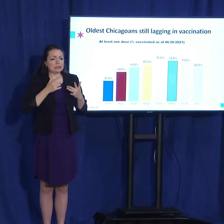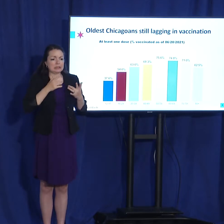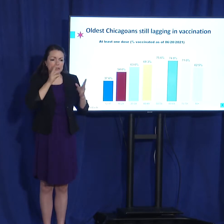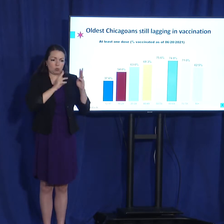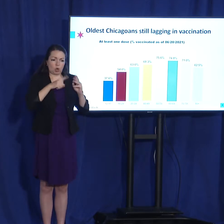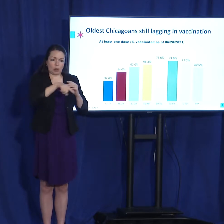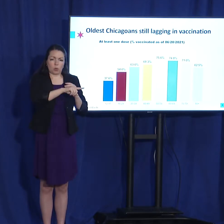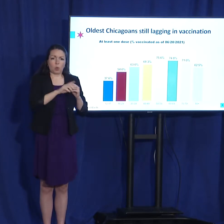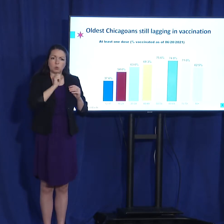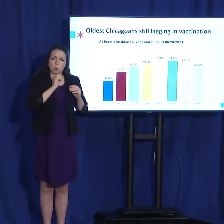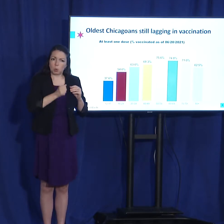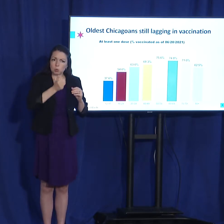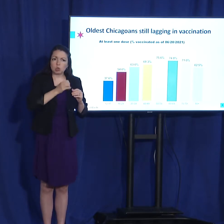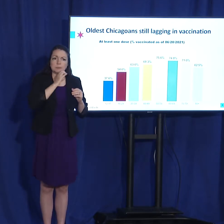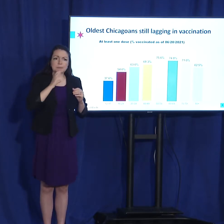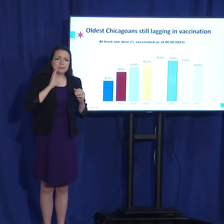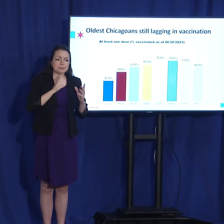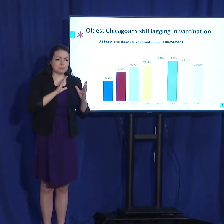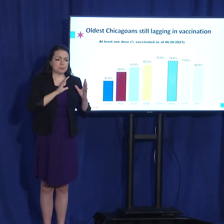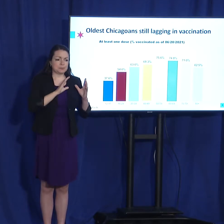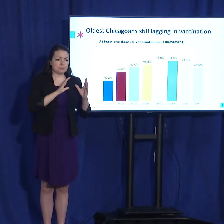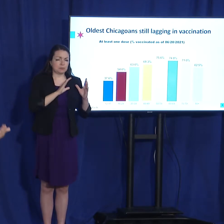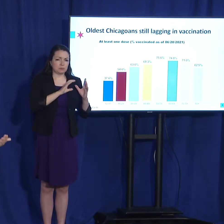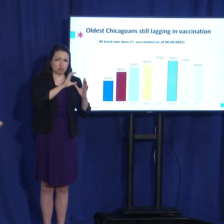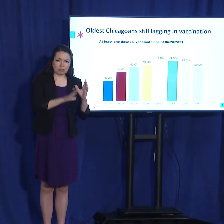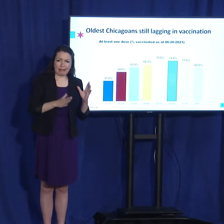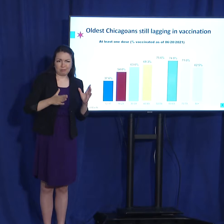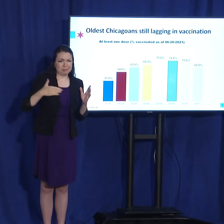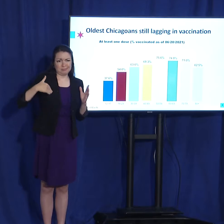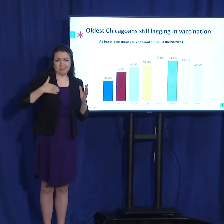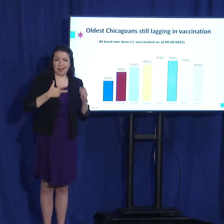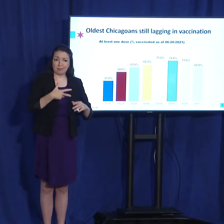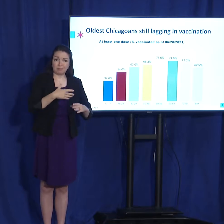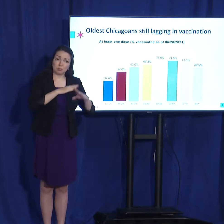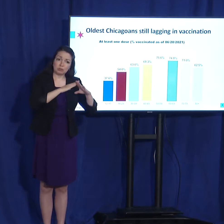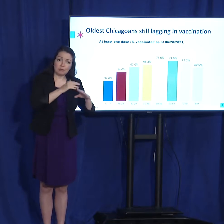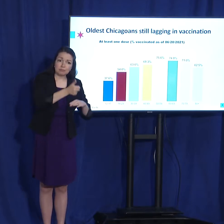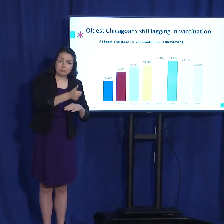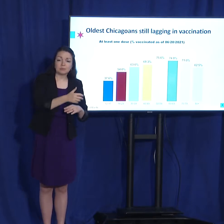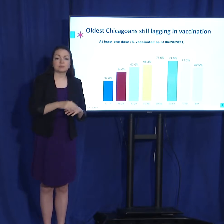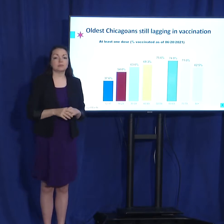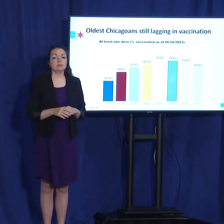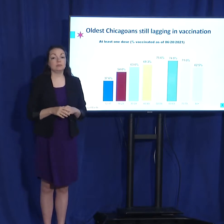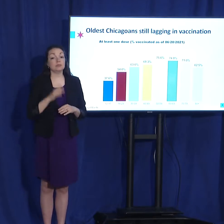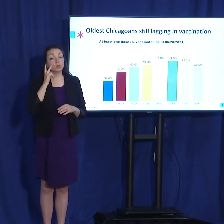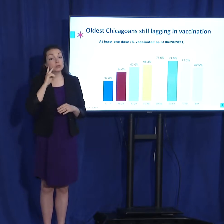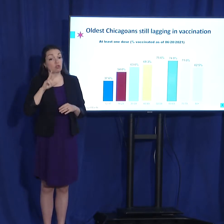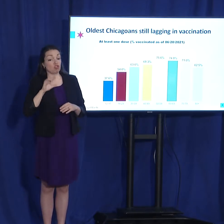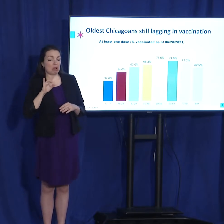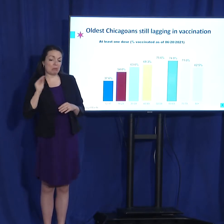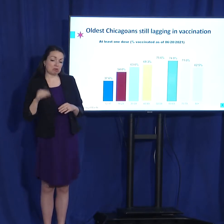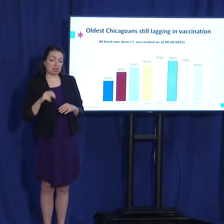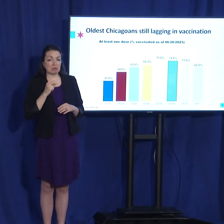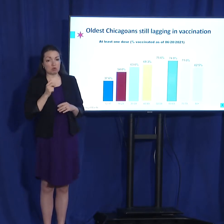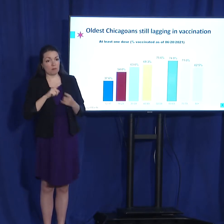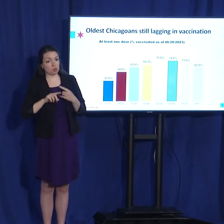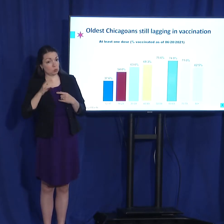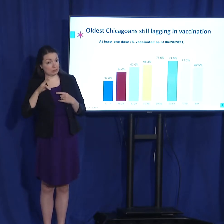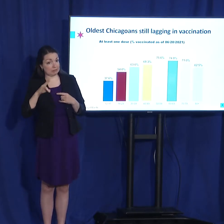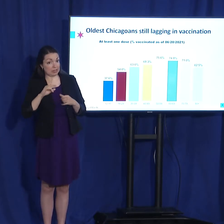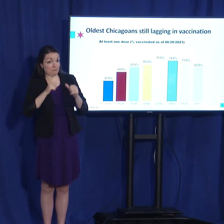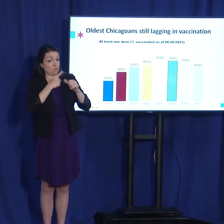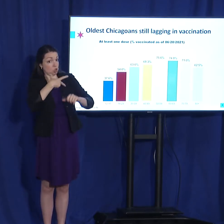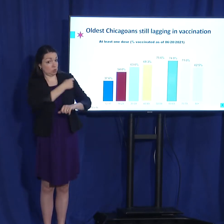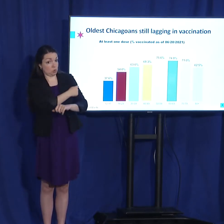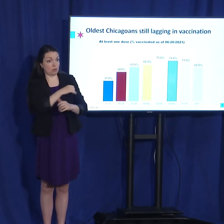are older Chicagoans who are still not protected. On the other end, you can see about 38% of our 12 to 17-year-olds have gotten a first